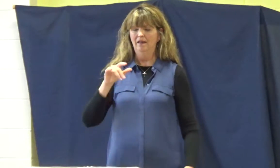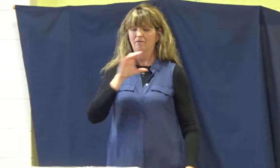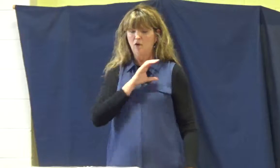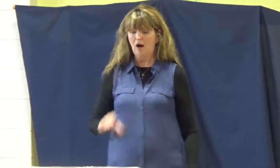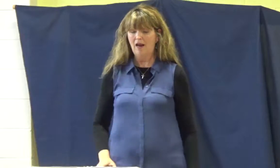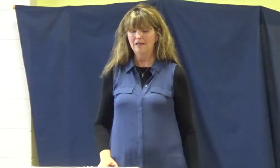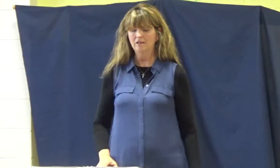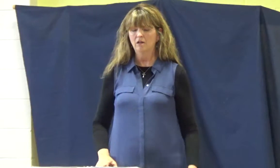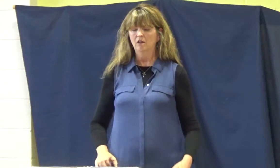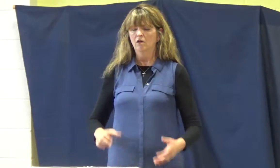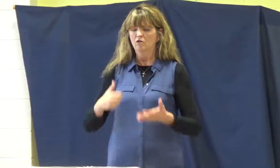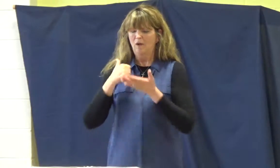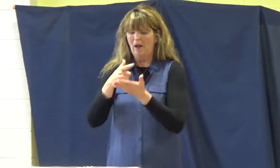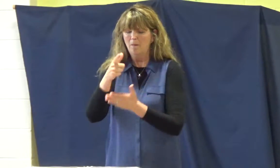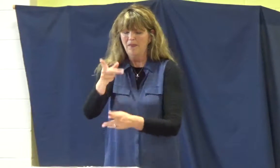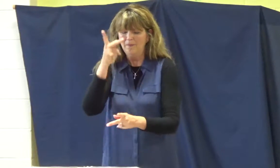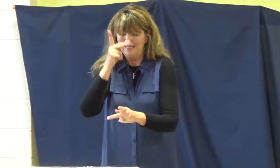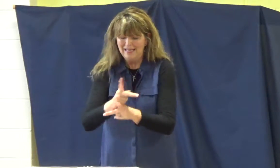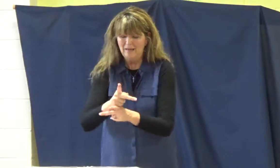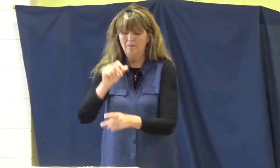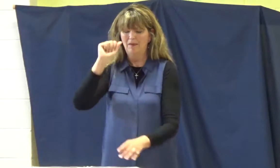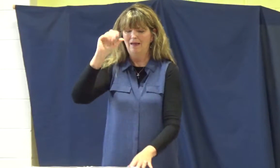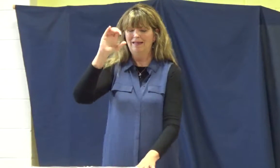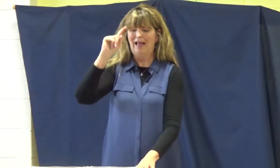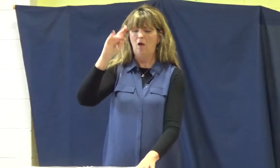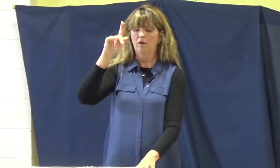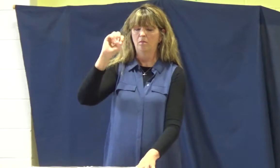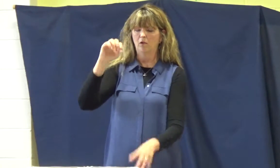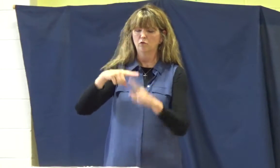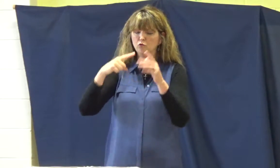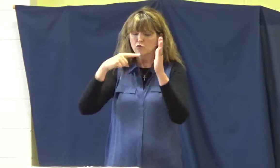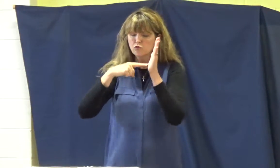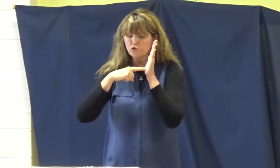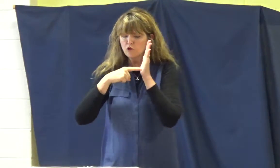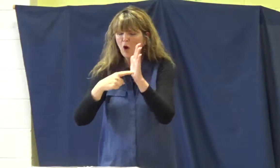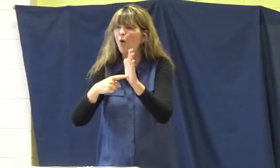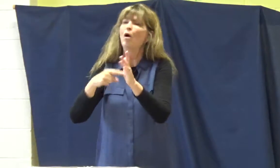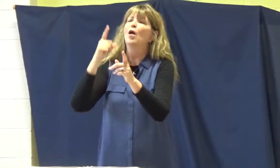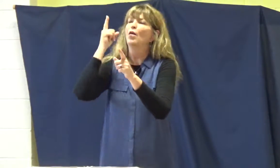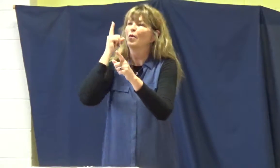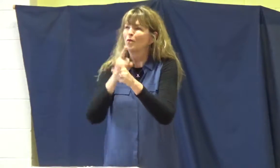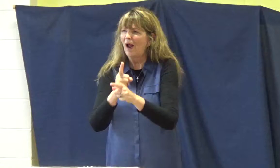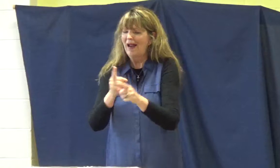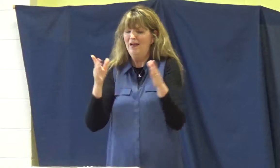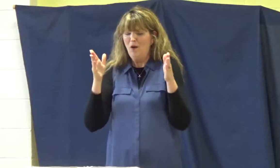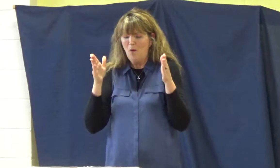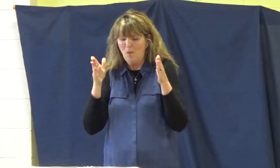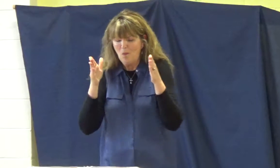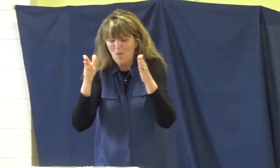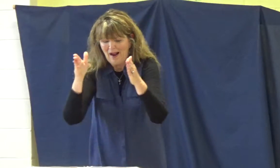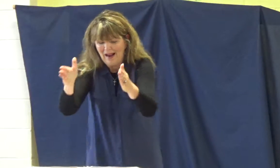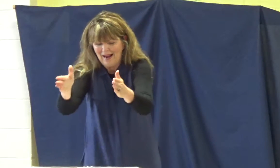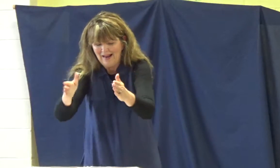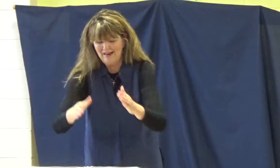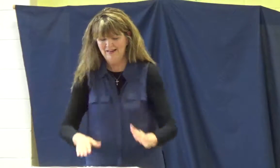They need the body of Christ to hold them accountable and to show them the right